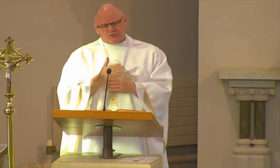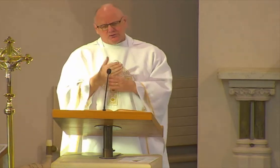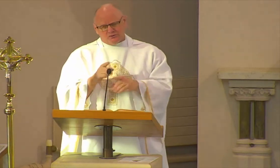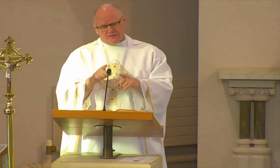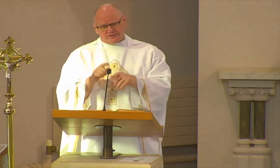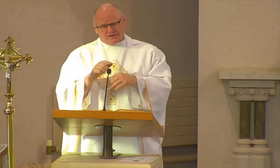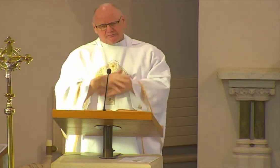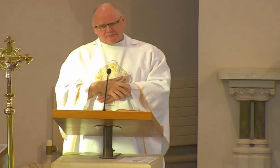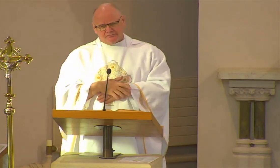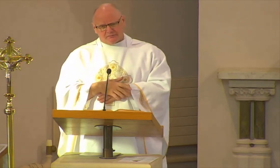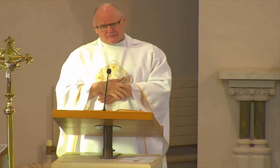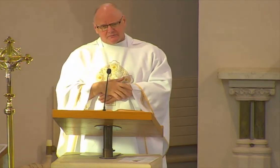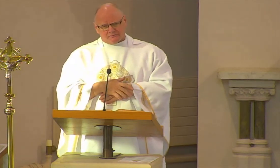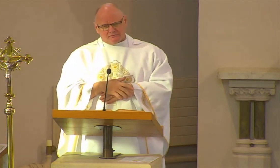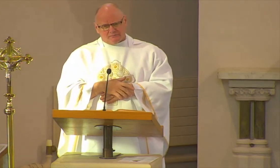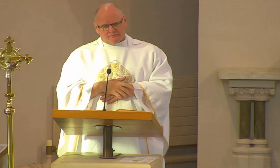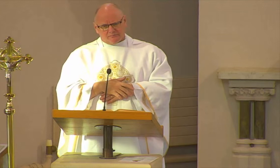the same.